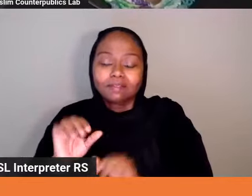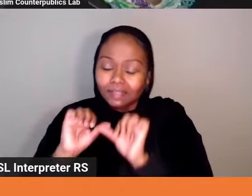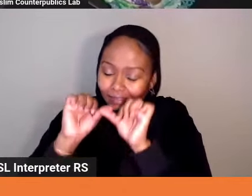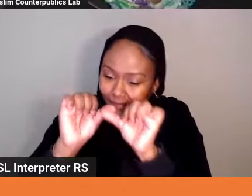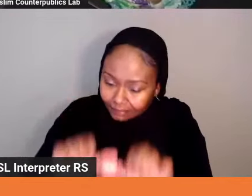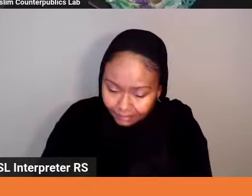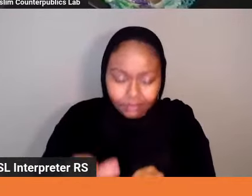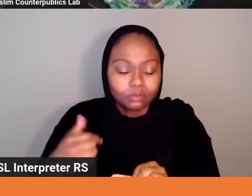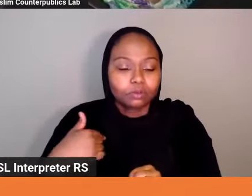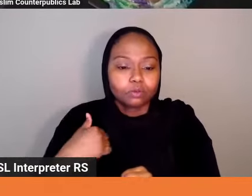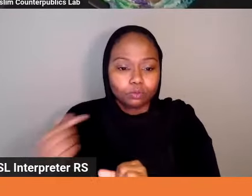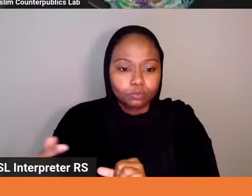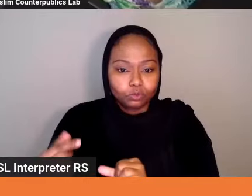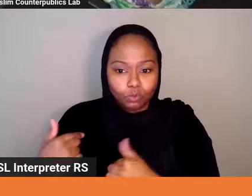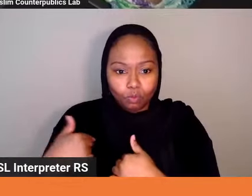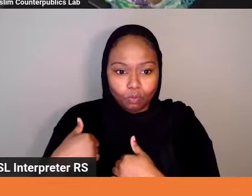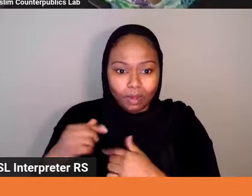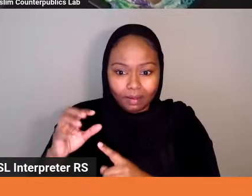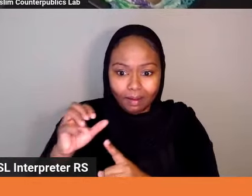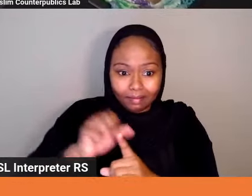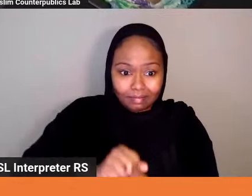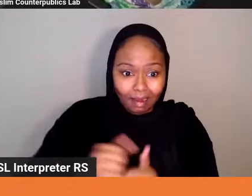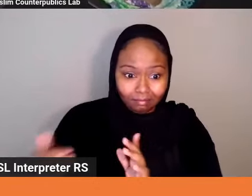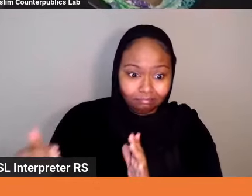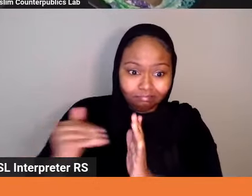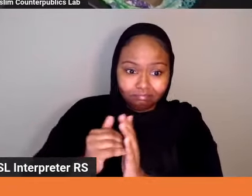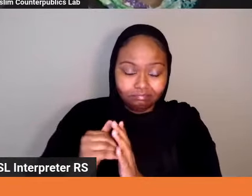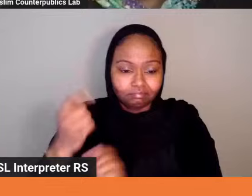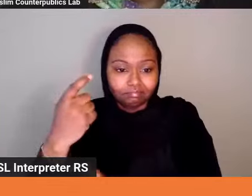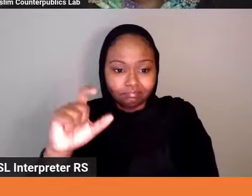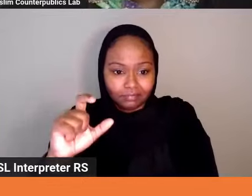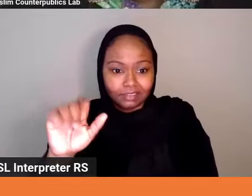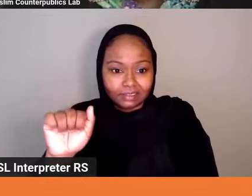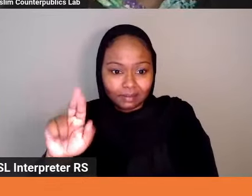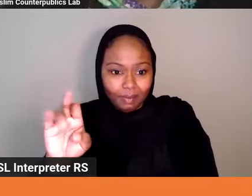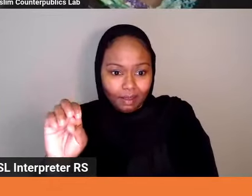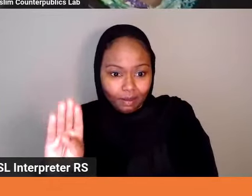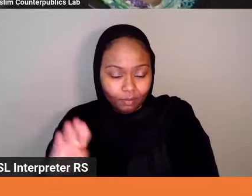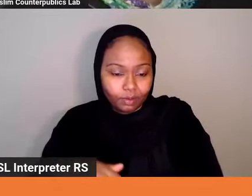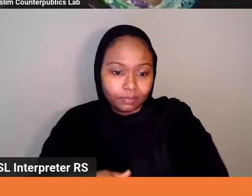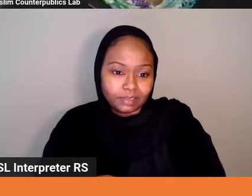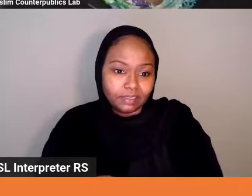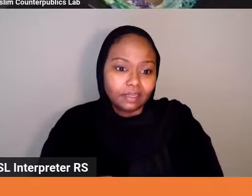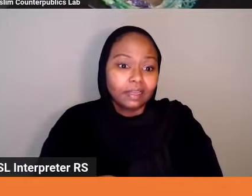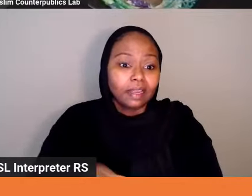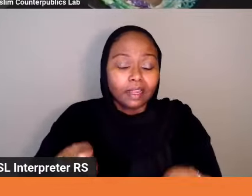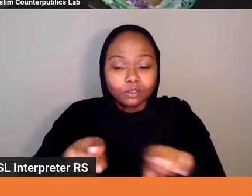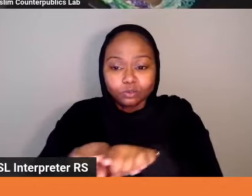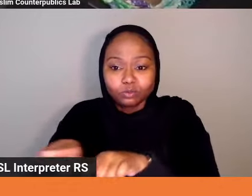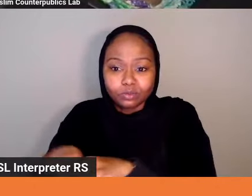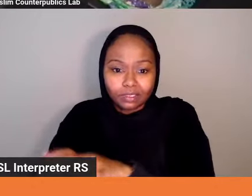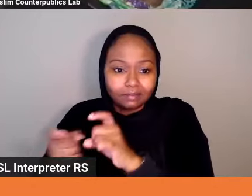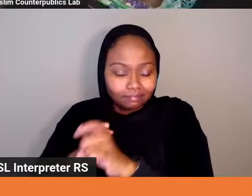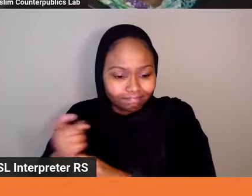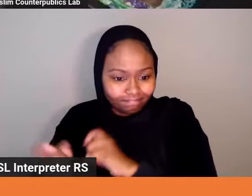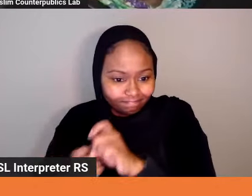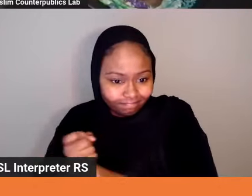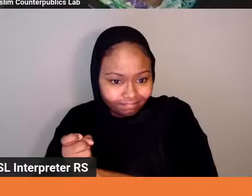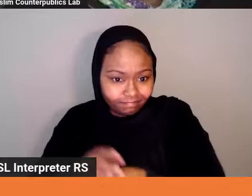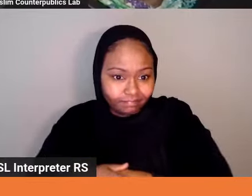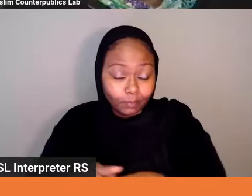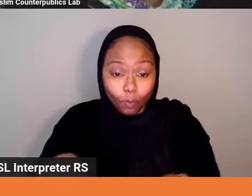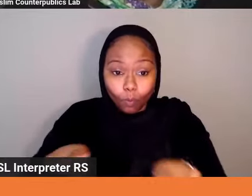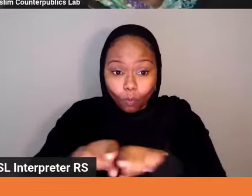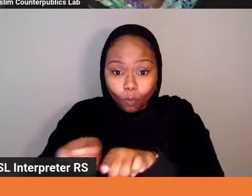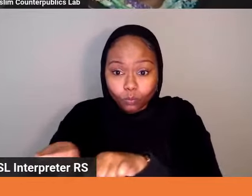and Palestinians to, violence made worse by the free-flowing exchange of tactics of brutality. Additionally, it